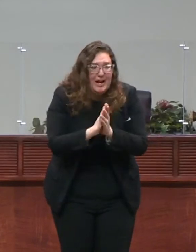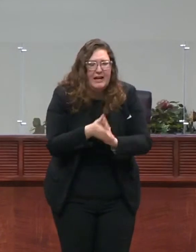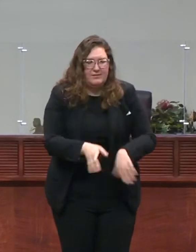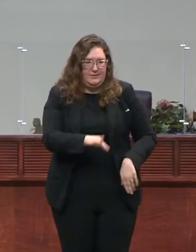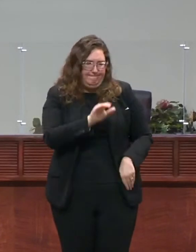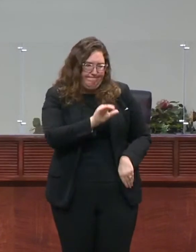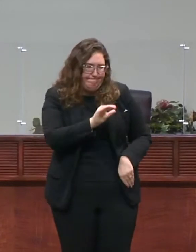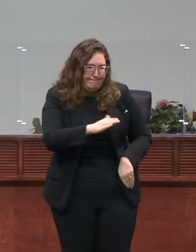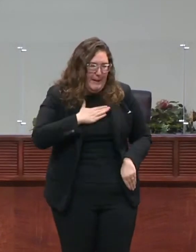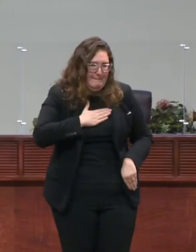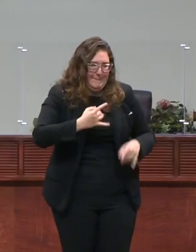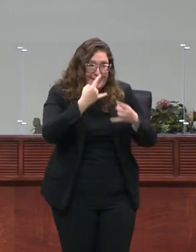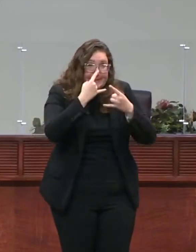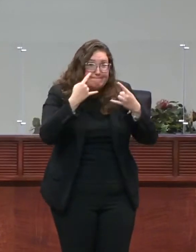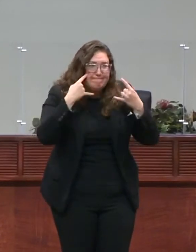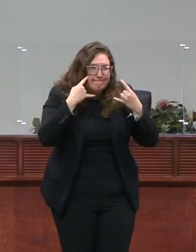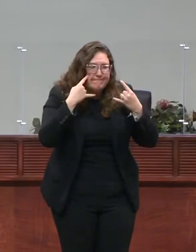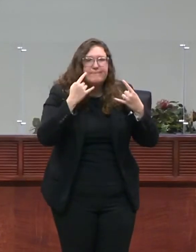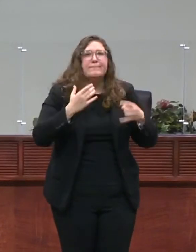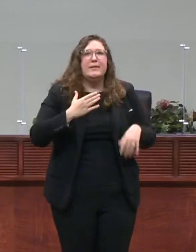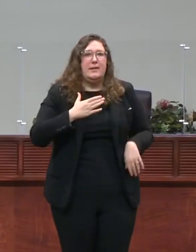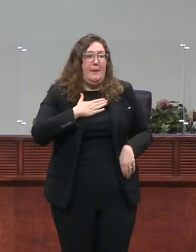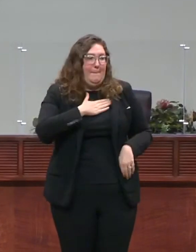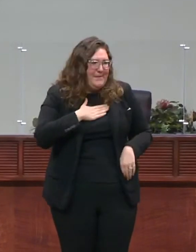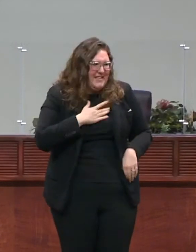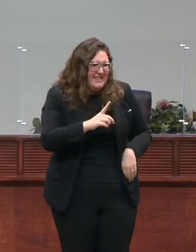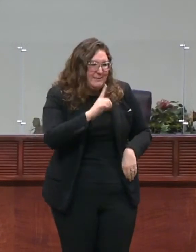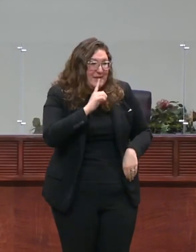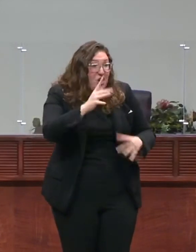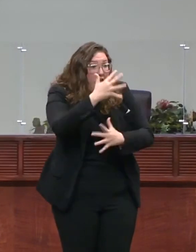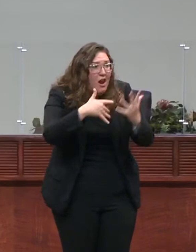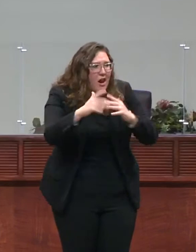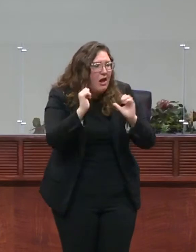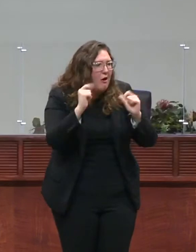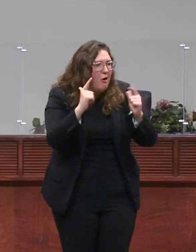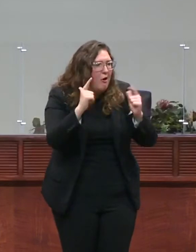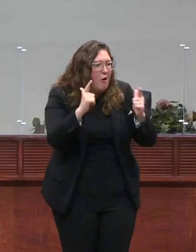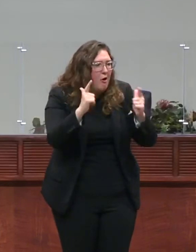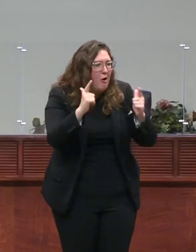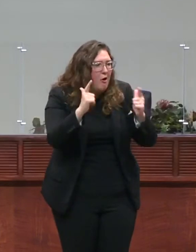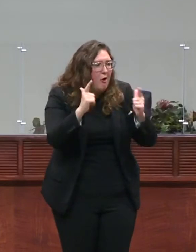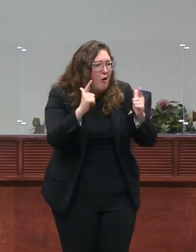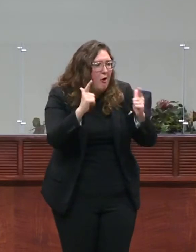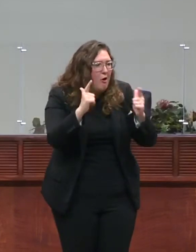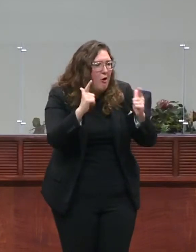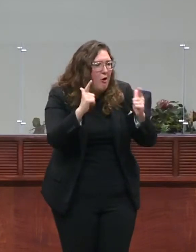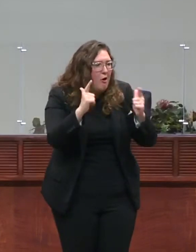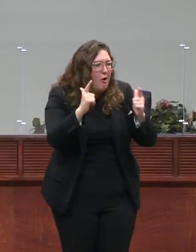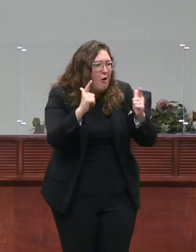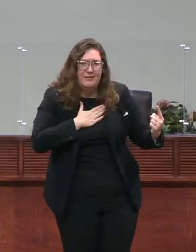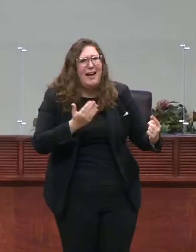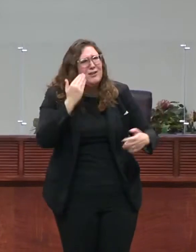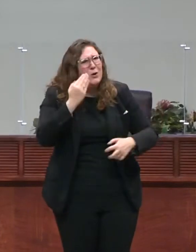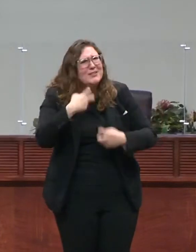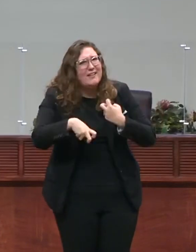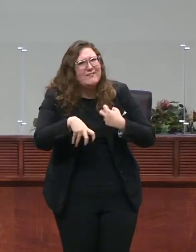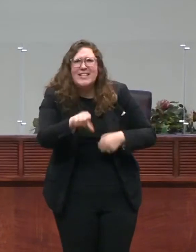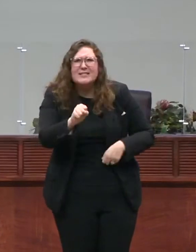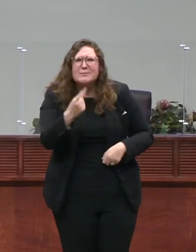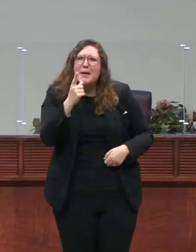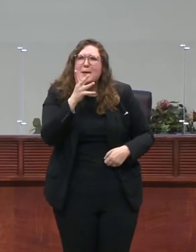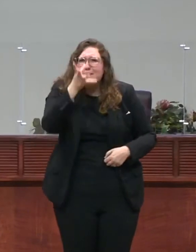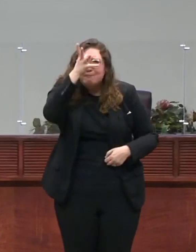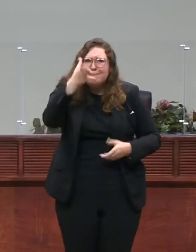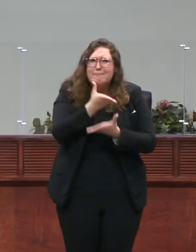parents decide that that's the best approach, to keep distance from other children. But it's a message that we have to continue to repeat until